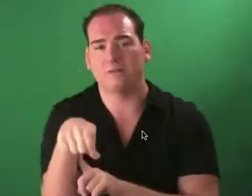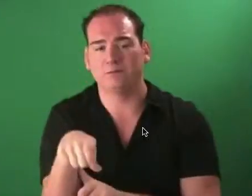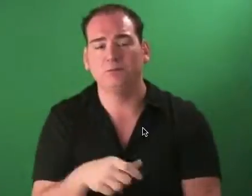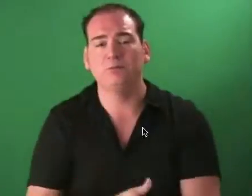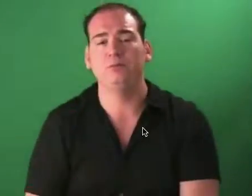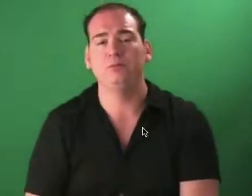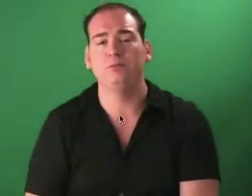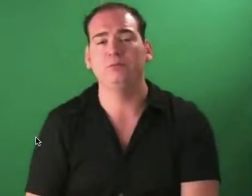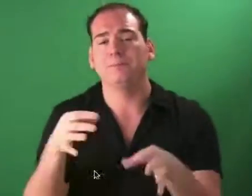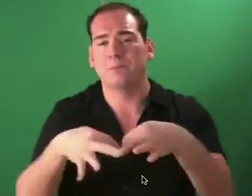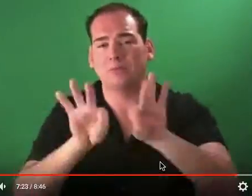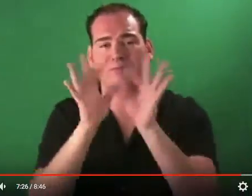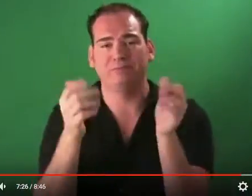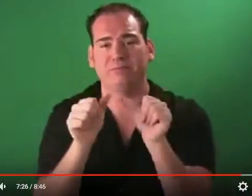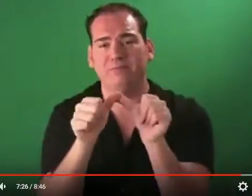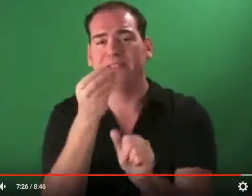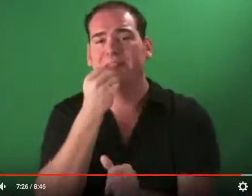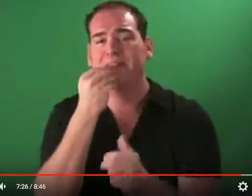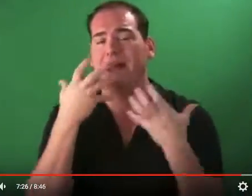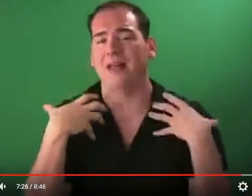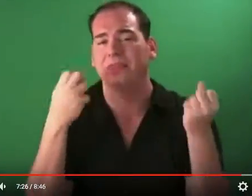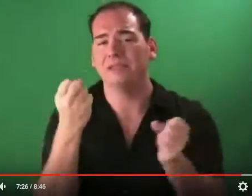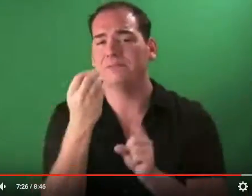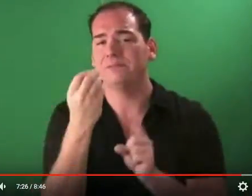to do this ahead of time.